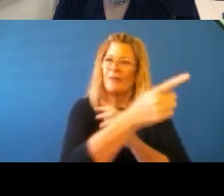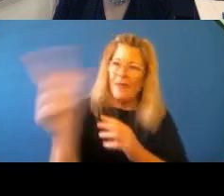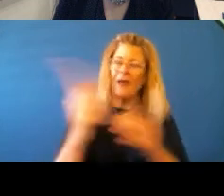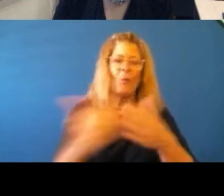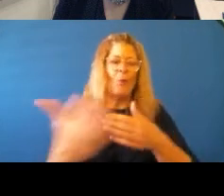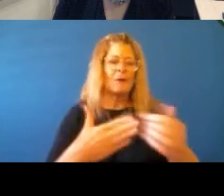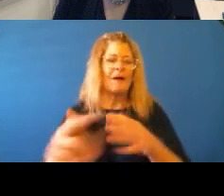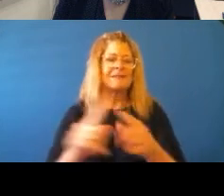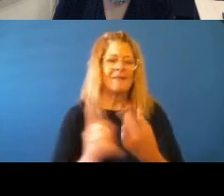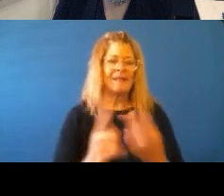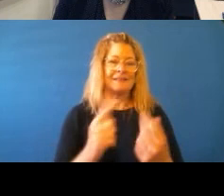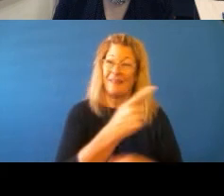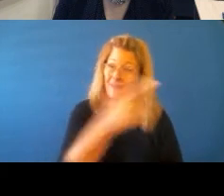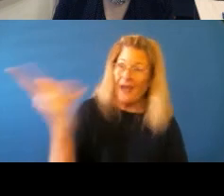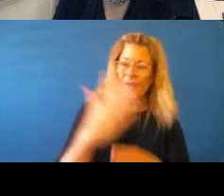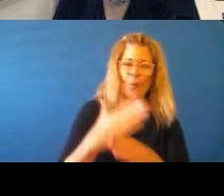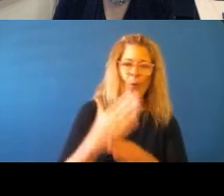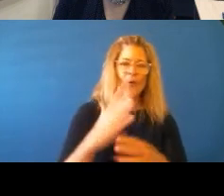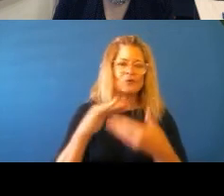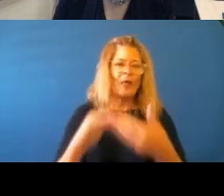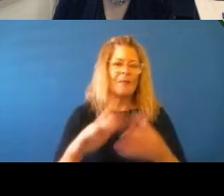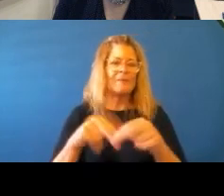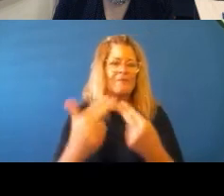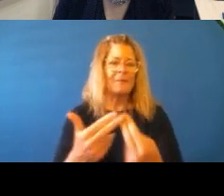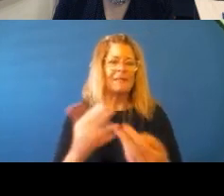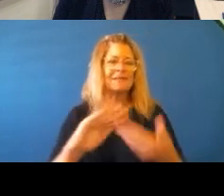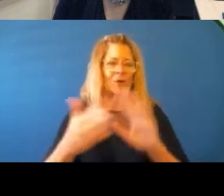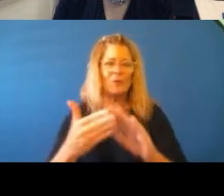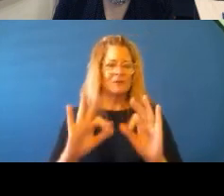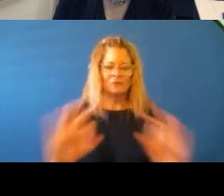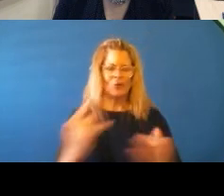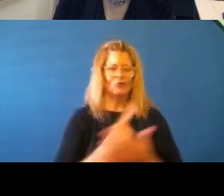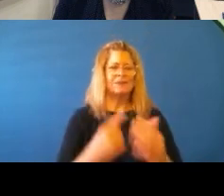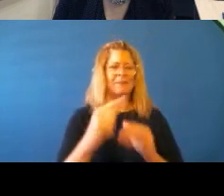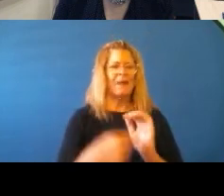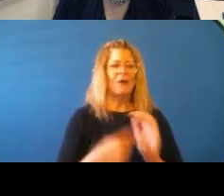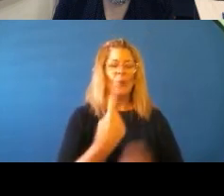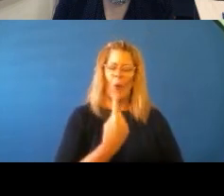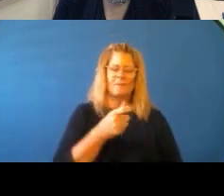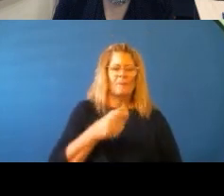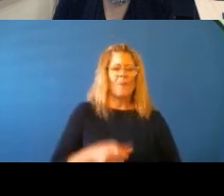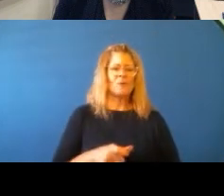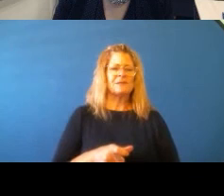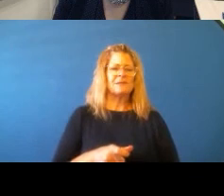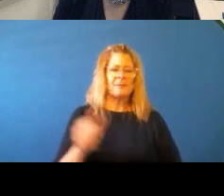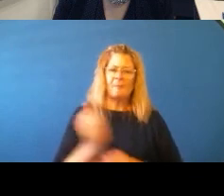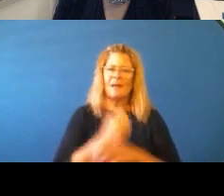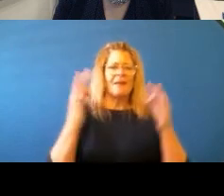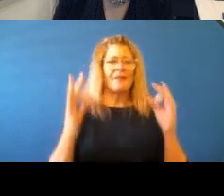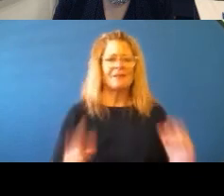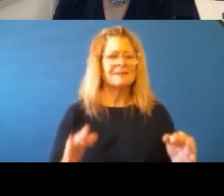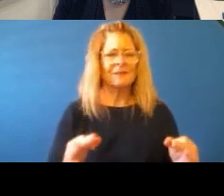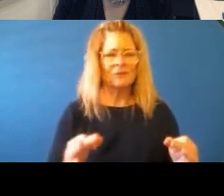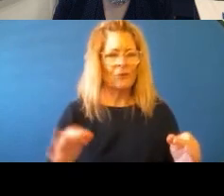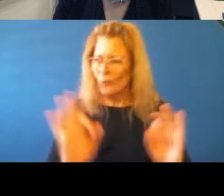communities. It's not just about individuals making it in this space. When we